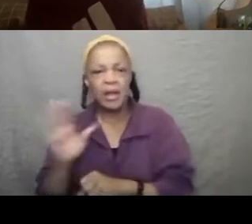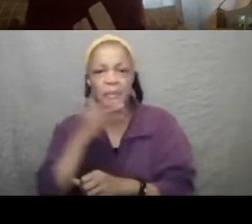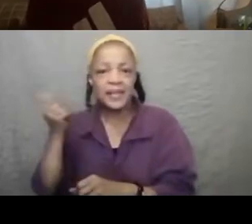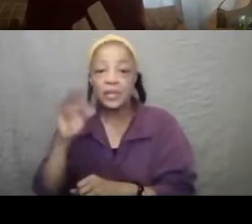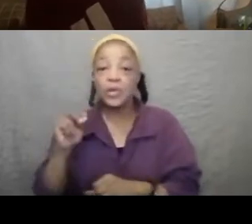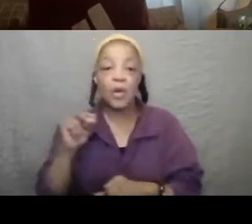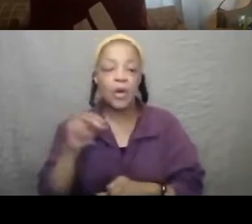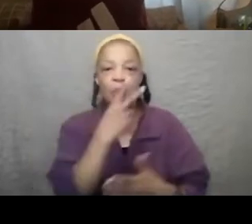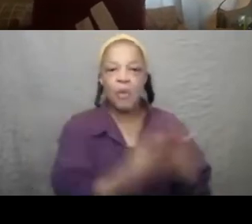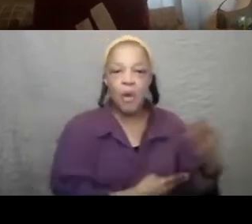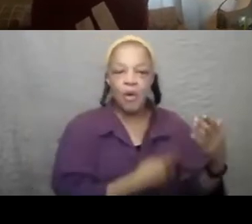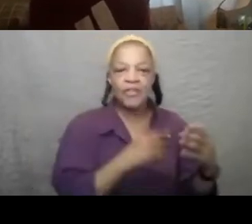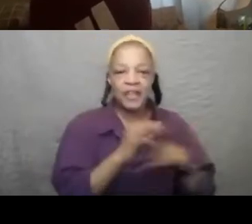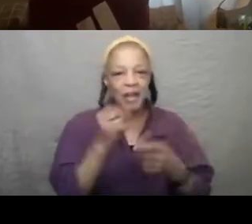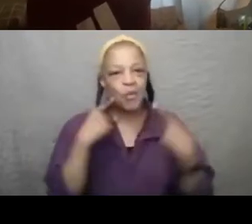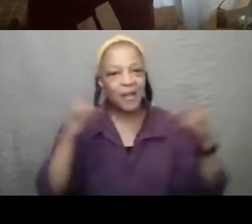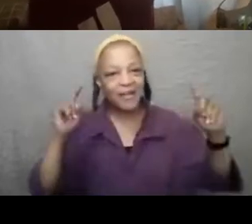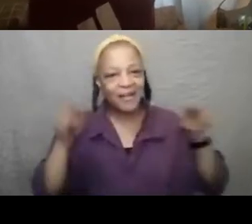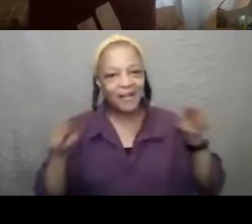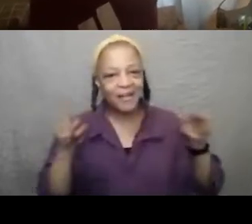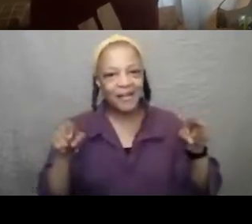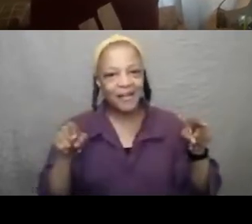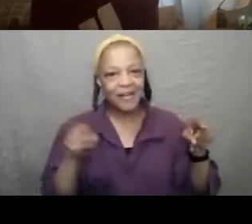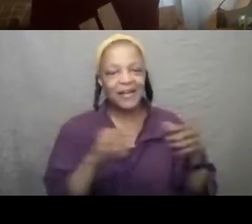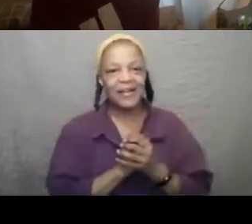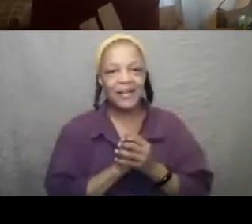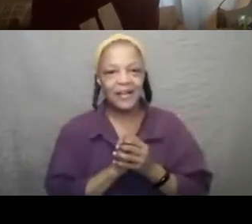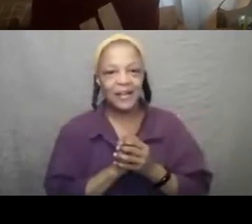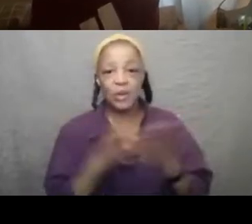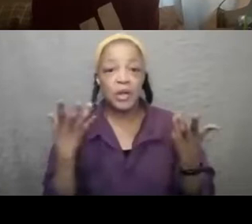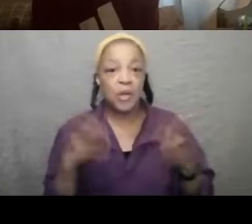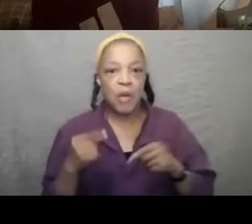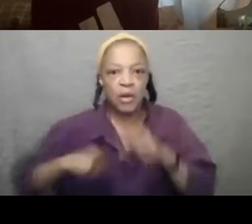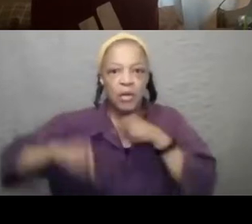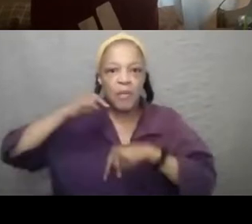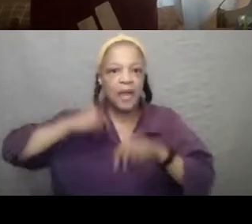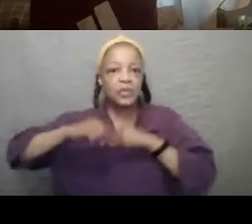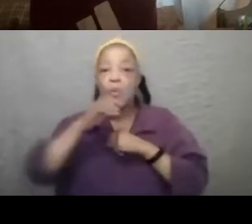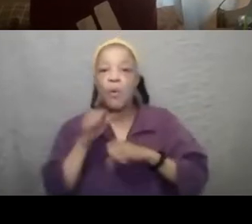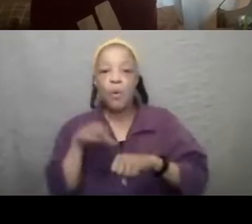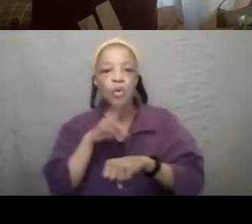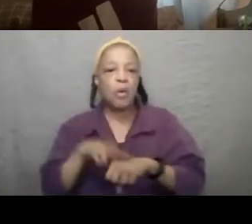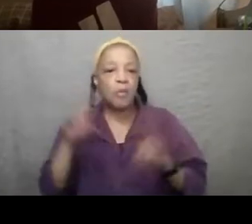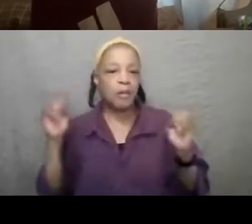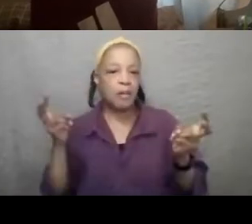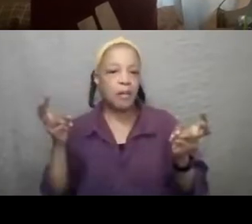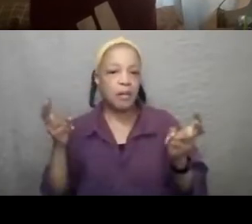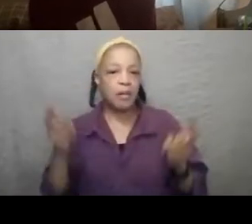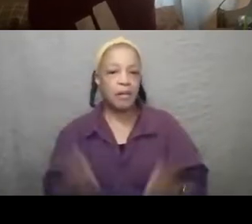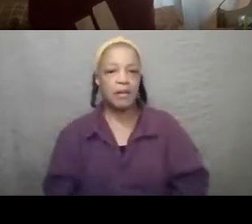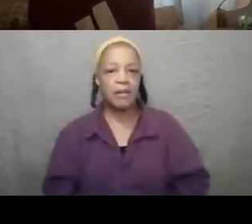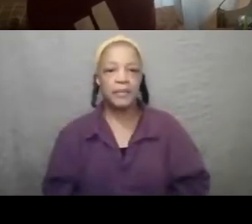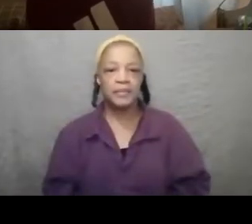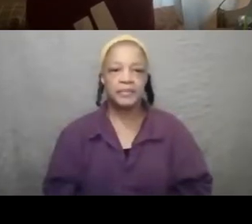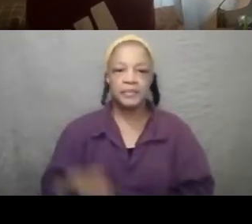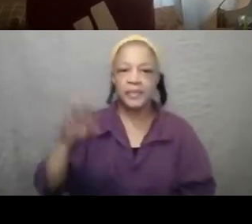can coexist at the same time. And we don't want to go back to the old normal. Thank you. That's